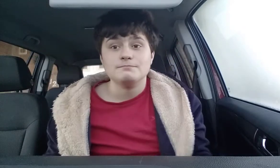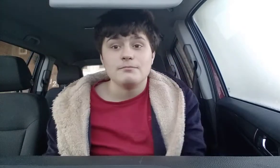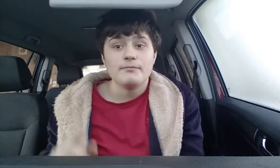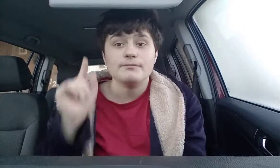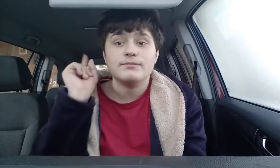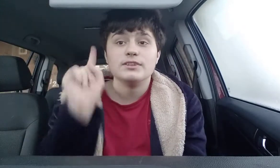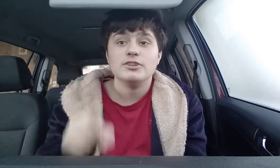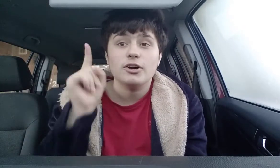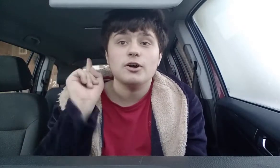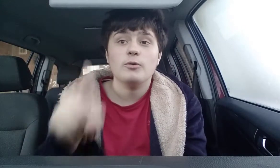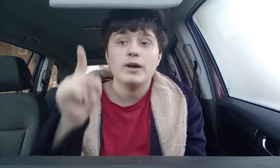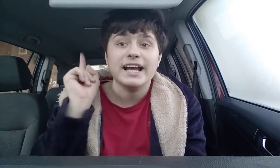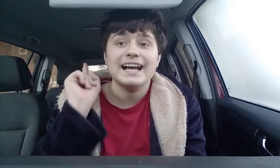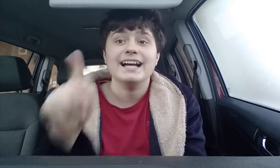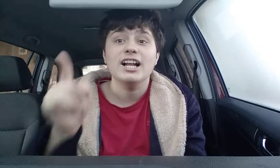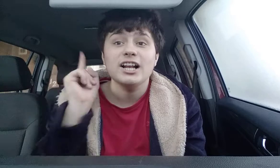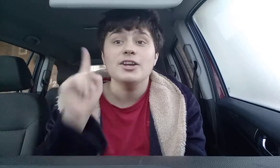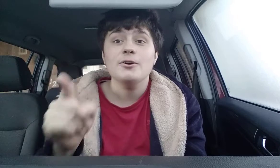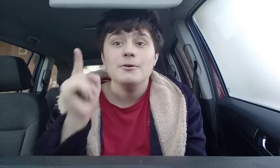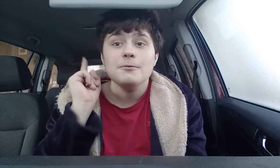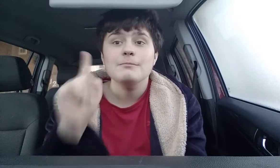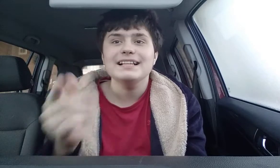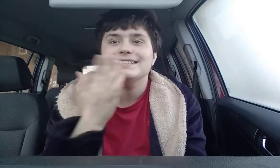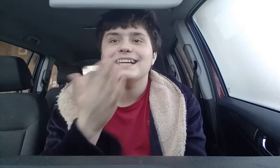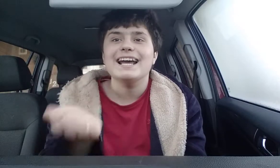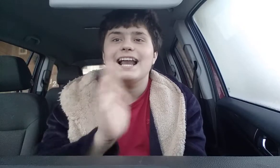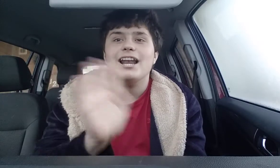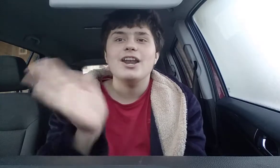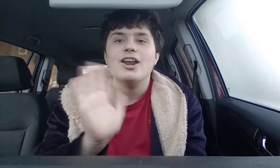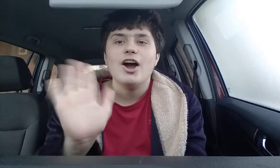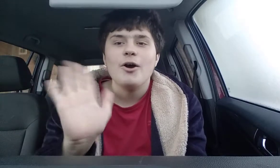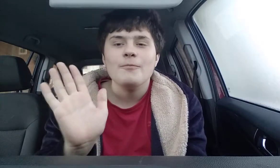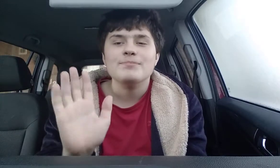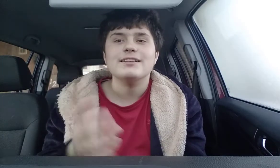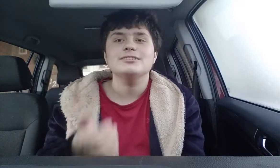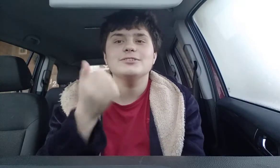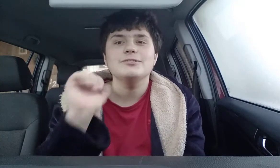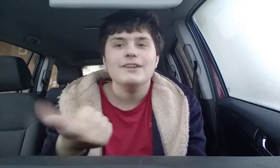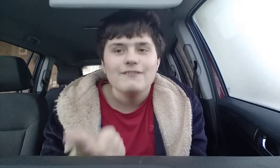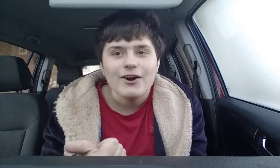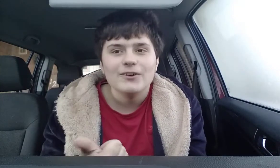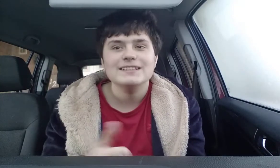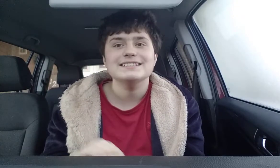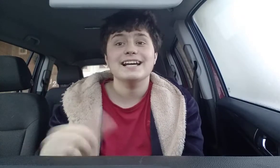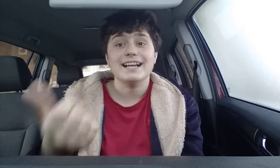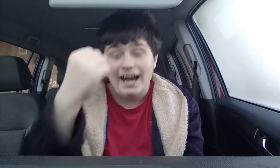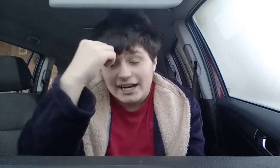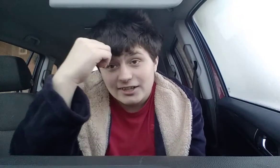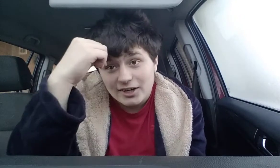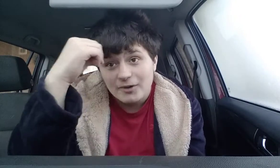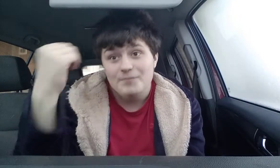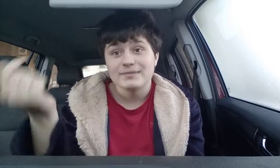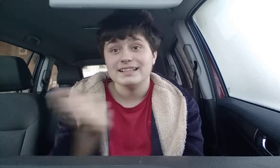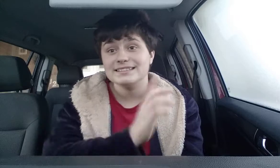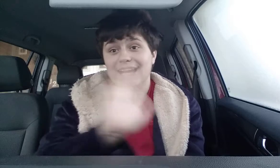So will you please say hello to the folks that I know, Tell